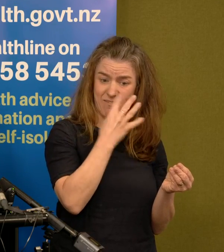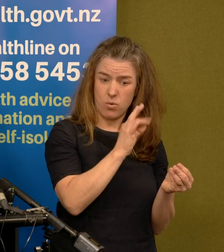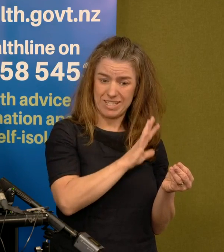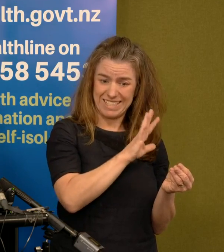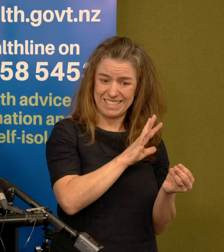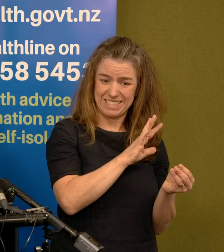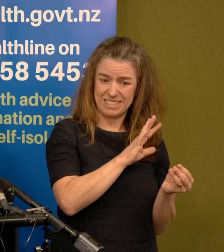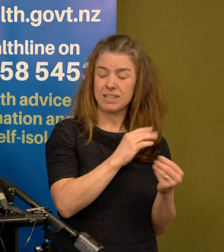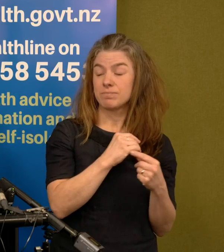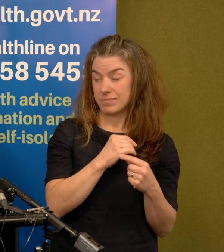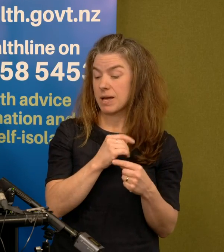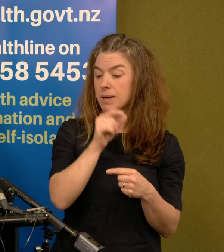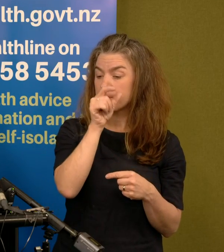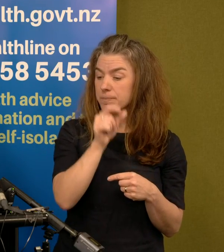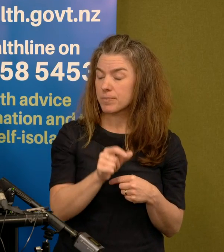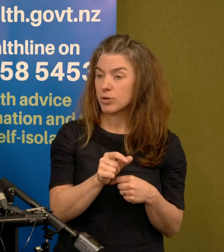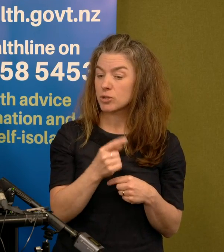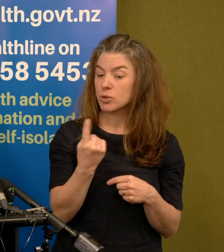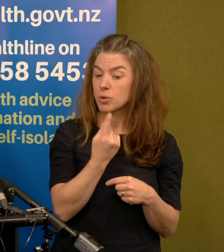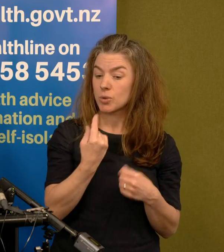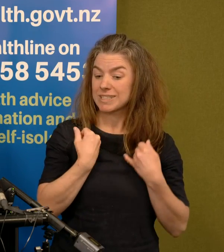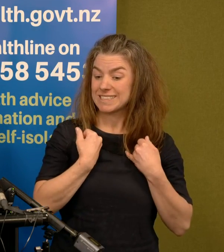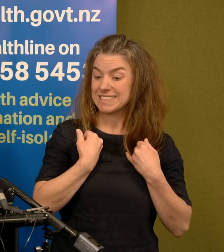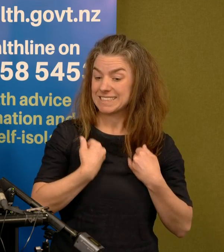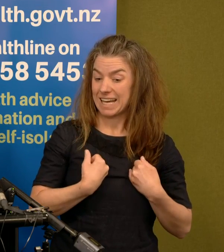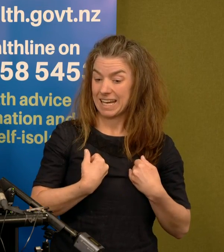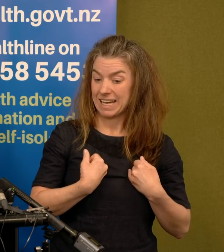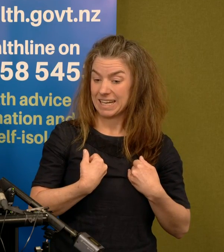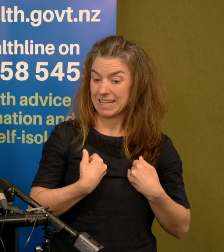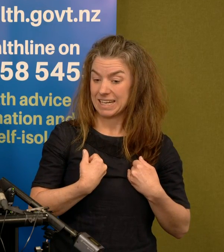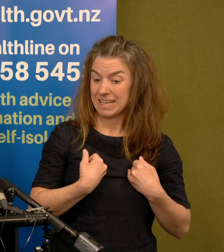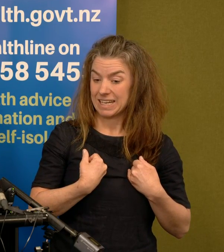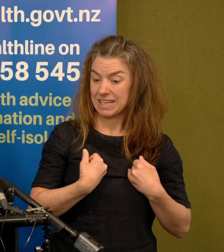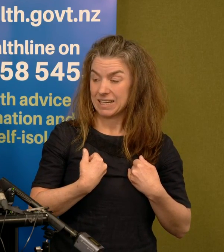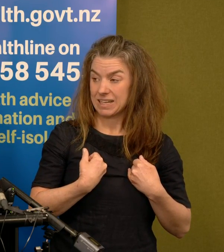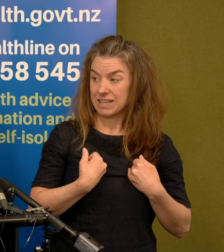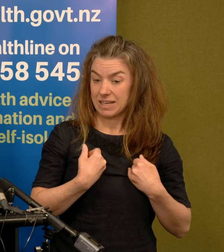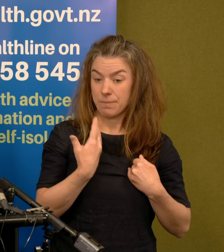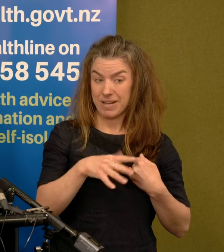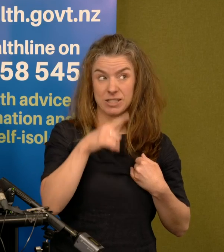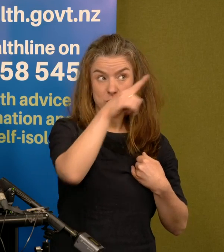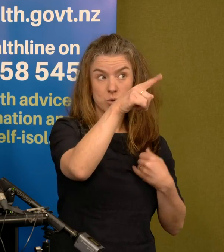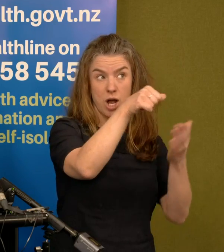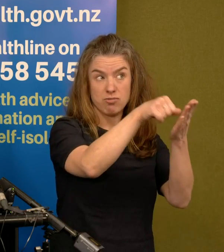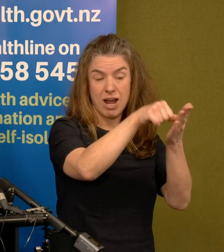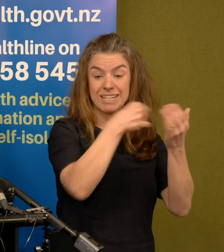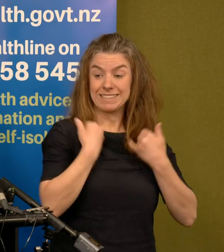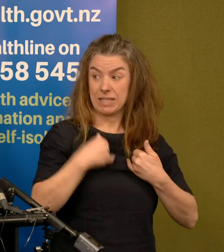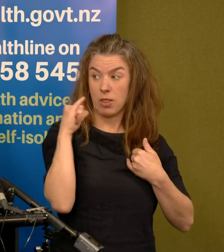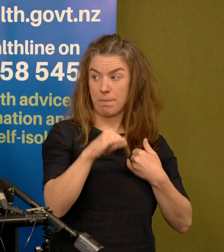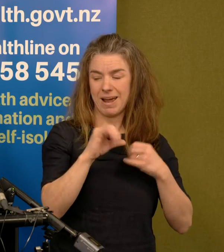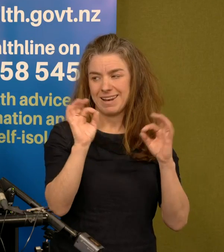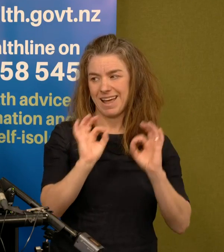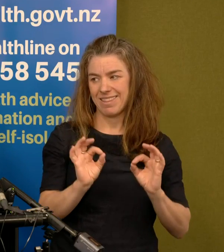So just to reiterate, the person who became unwell, who had been in Iran, did not have any symptoms on the plane and developed some